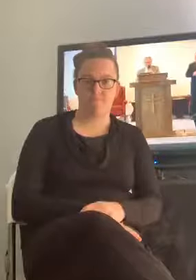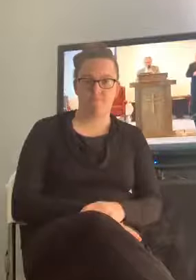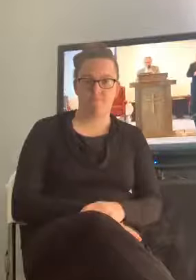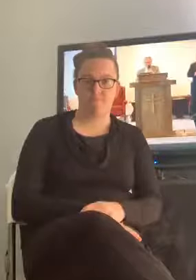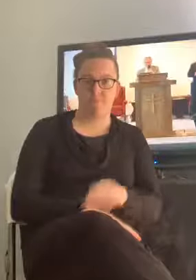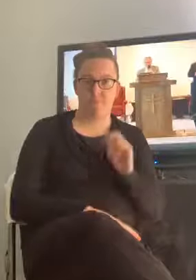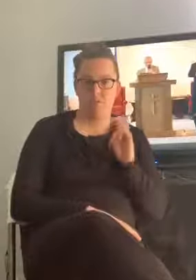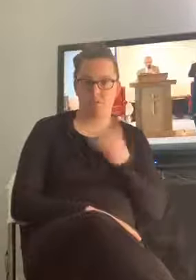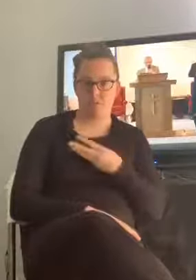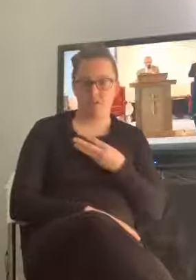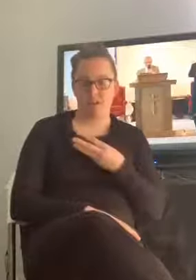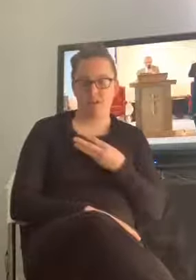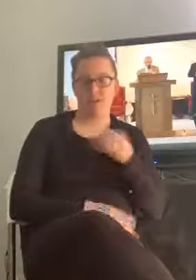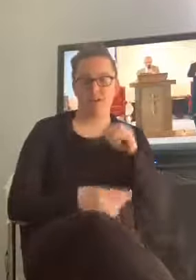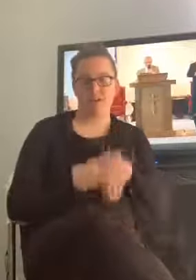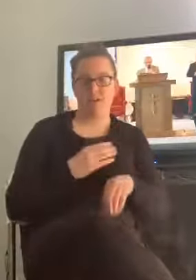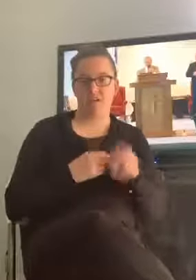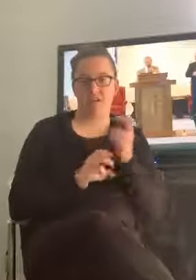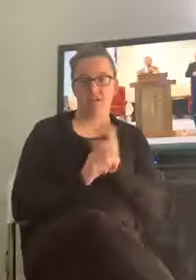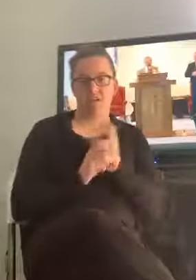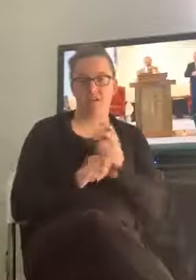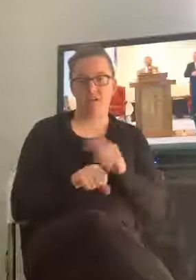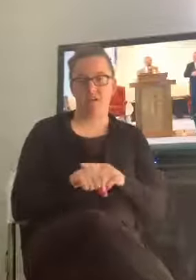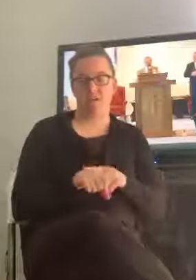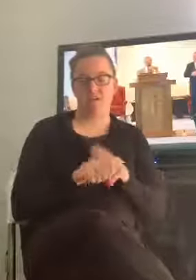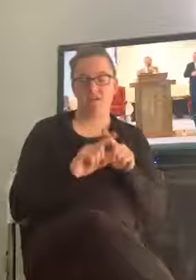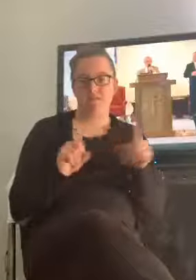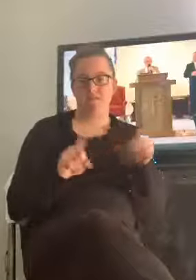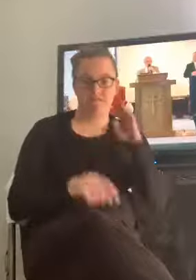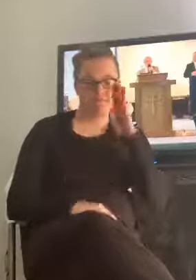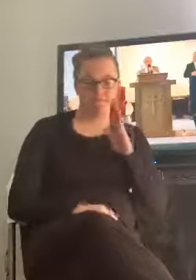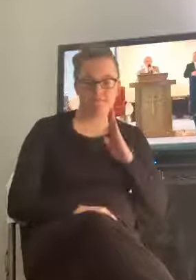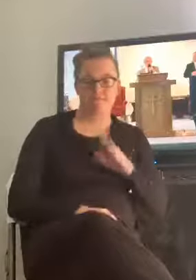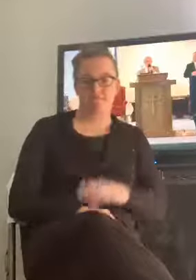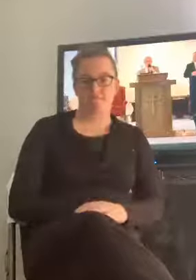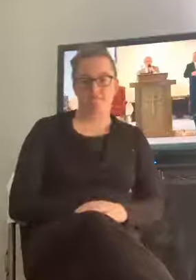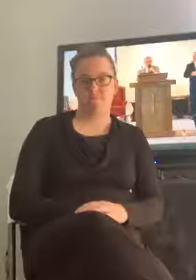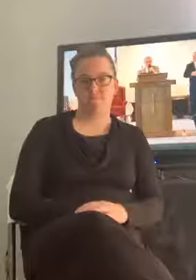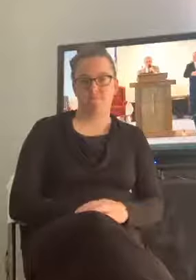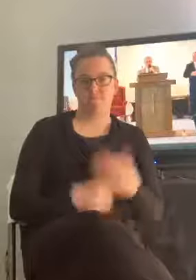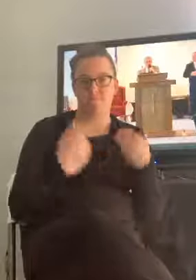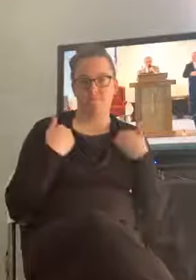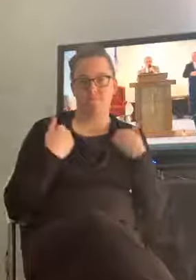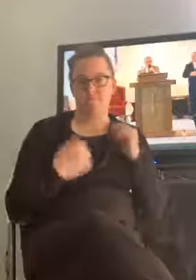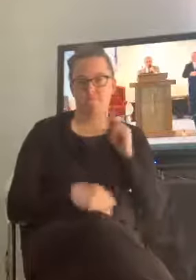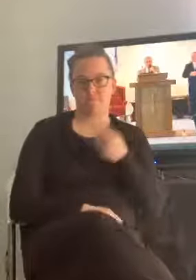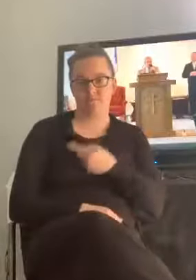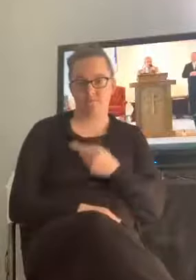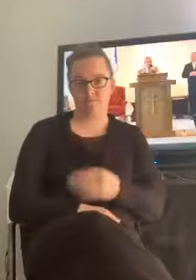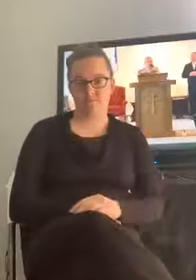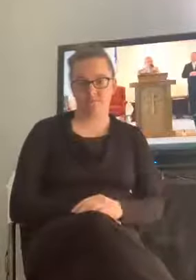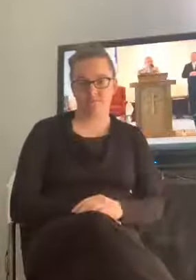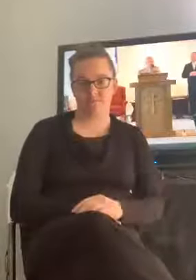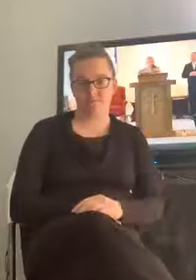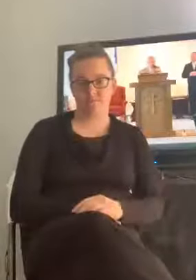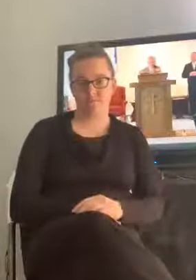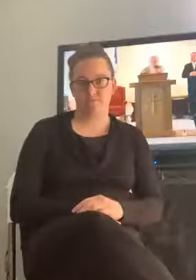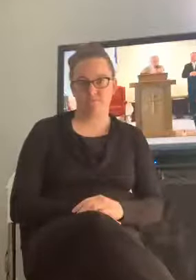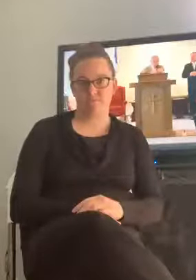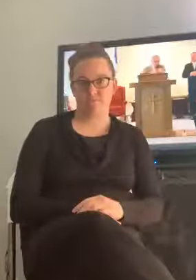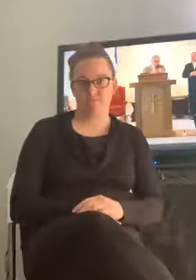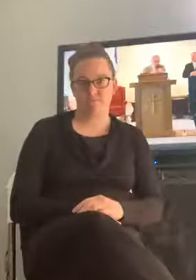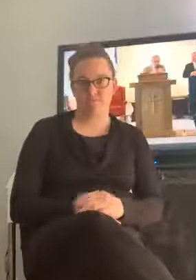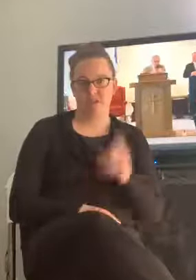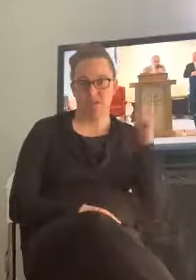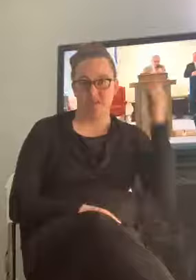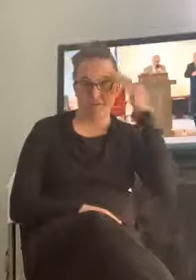times? Yes, we are. But God has us. God